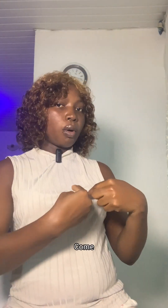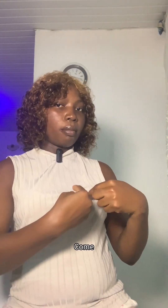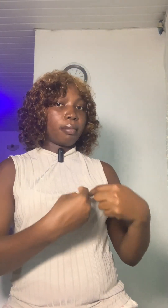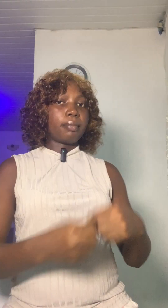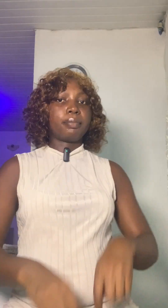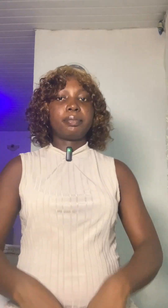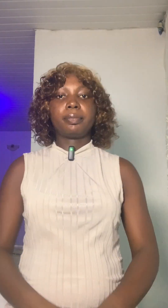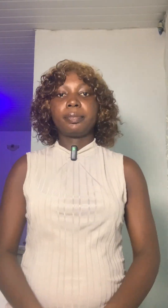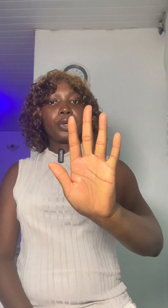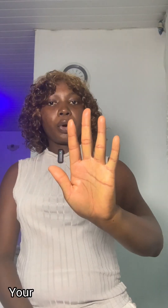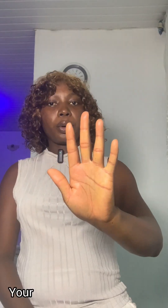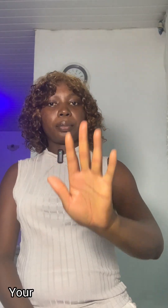come. Yo,